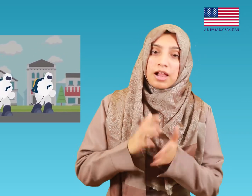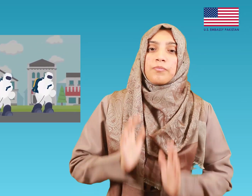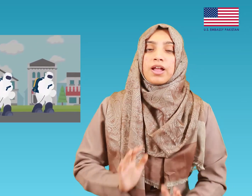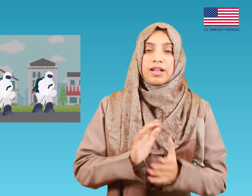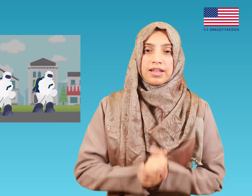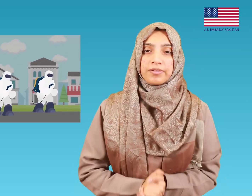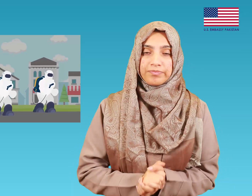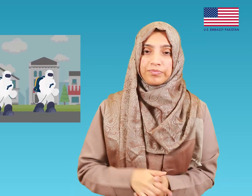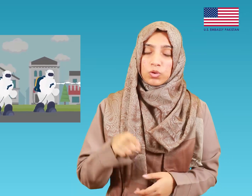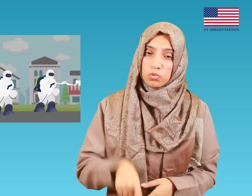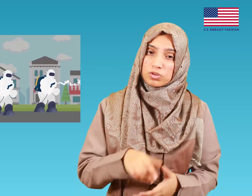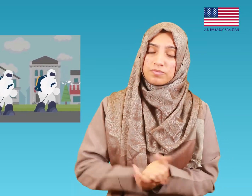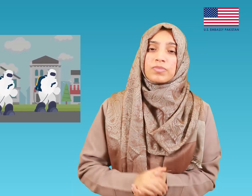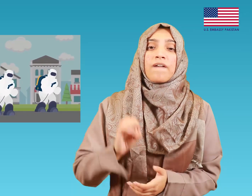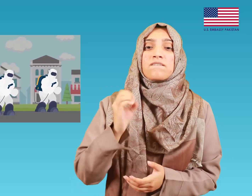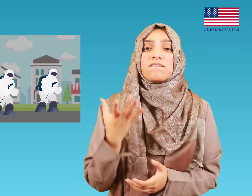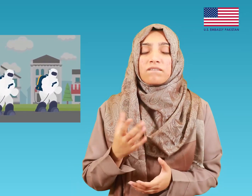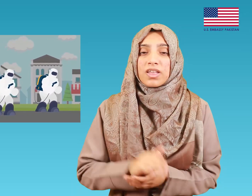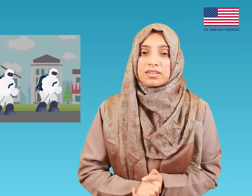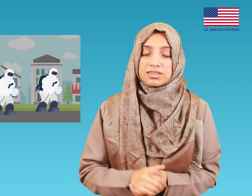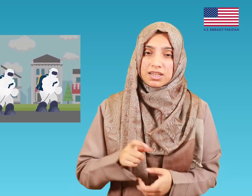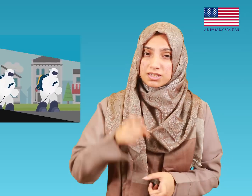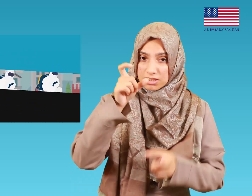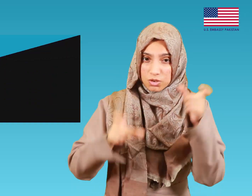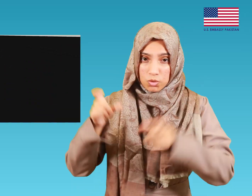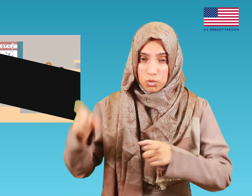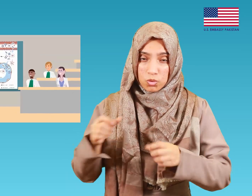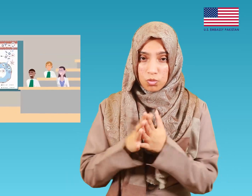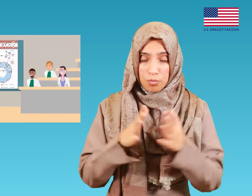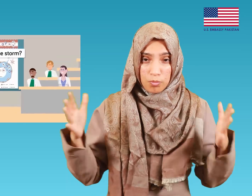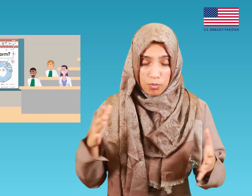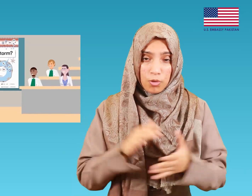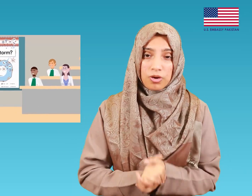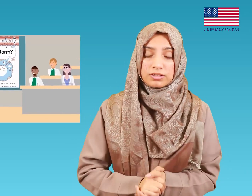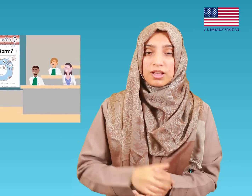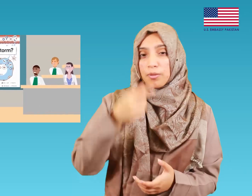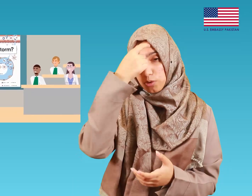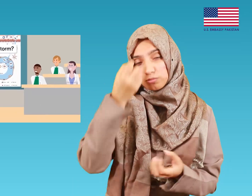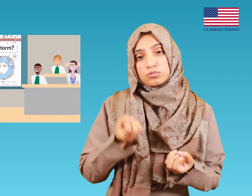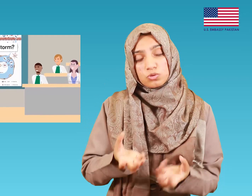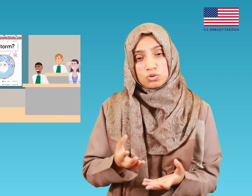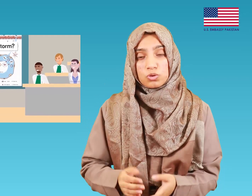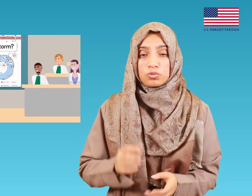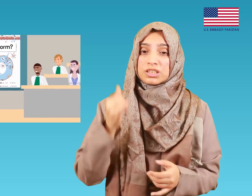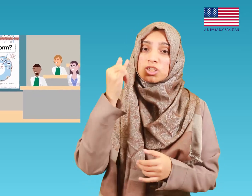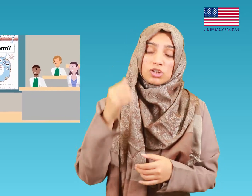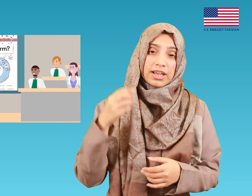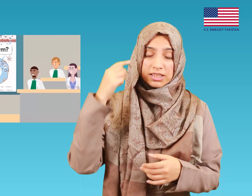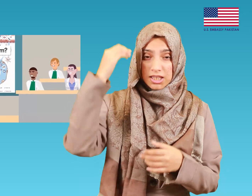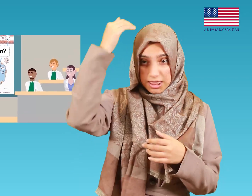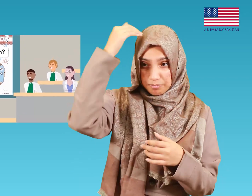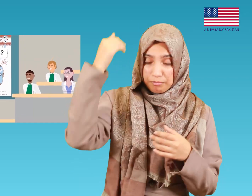Simply surviving this experience can make a person more likely to later develop post-traumatic stress syndrome, depression,